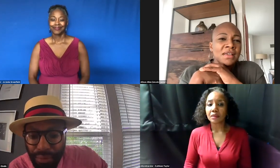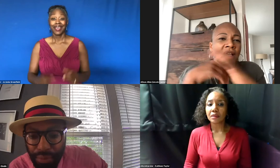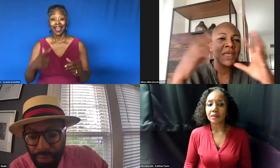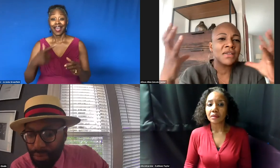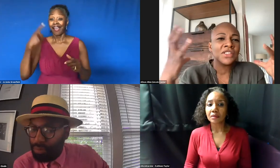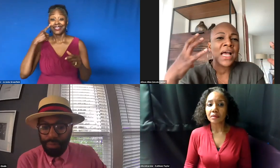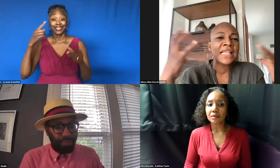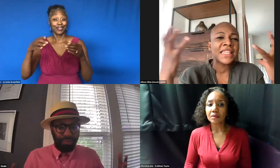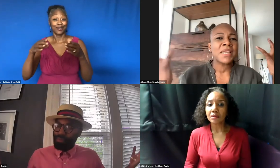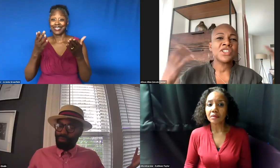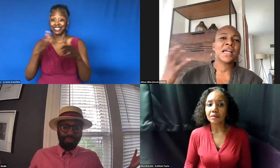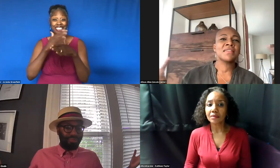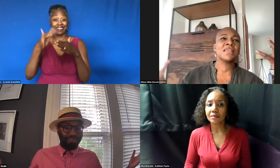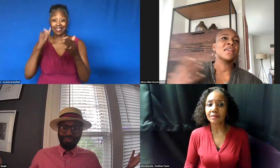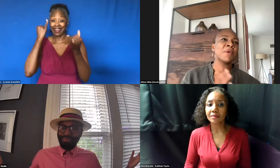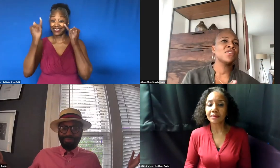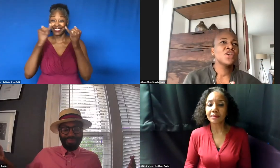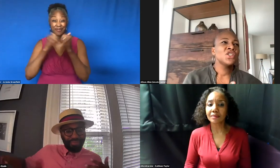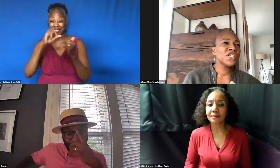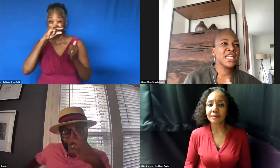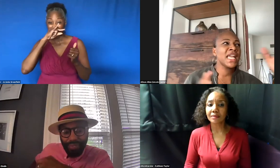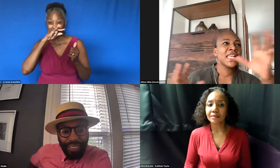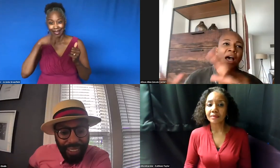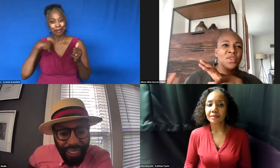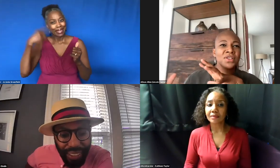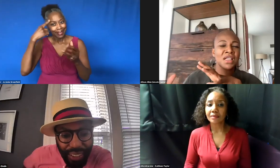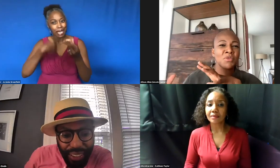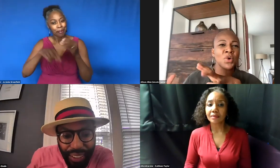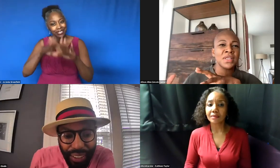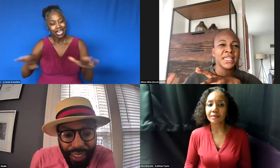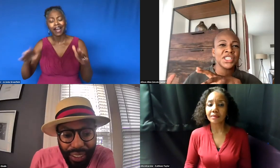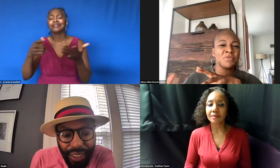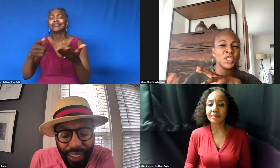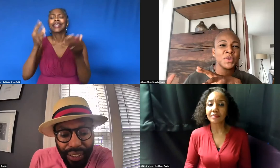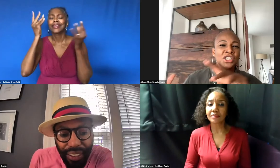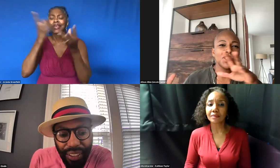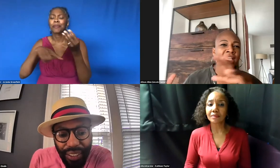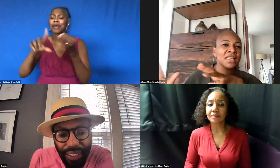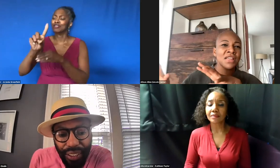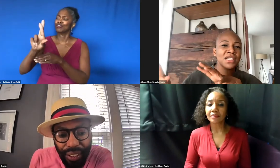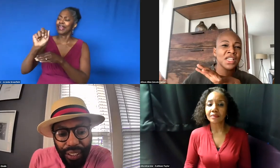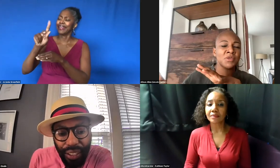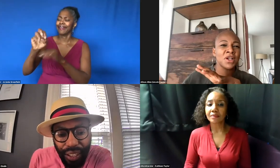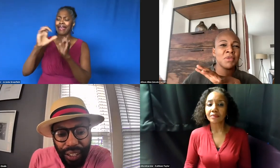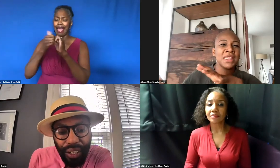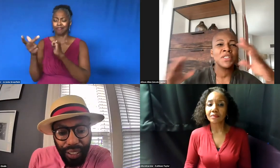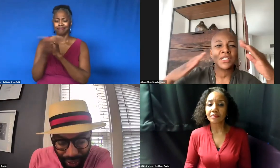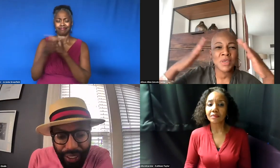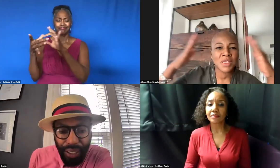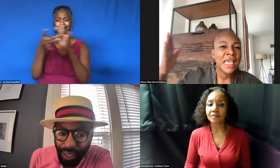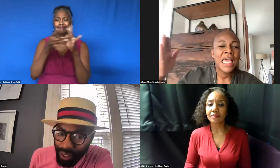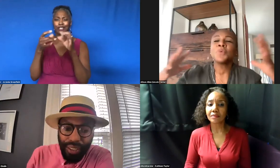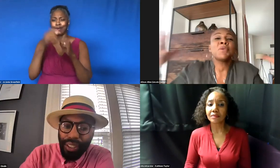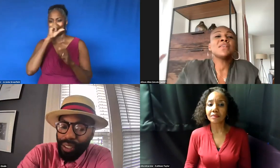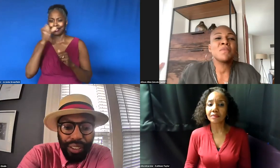would just like, I mean, I think about a child thinking about Drake and how there's some correlation between Drake and Shakespeare. I mean, that would